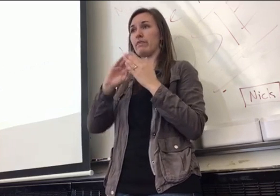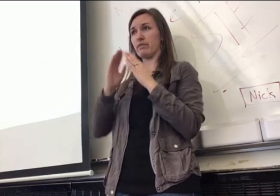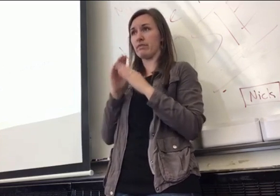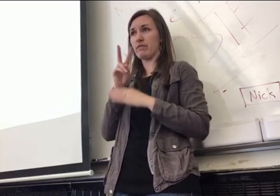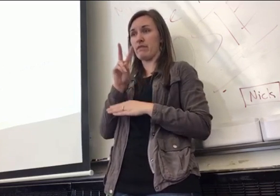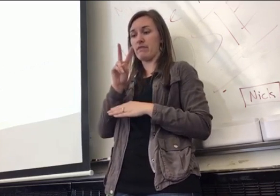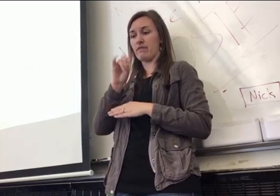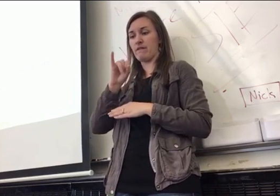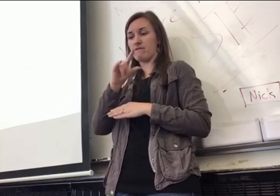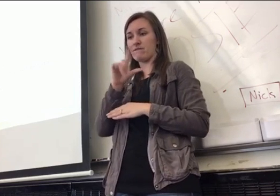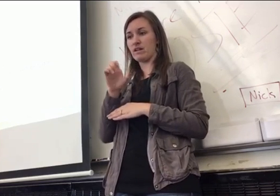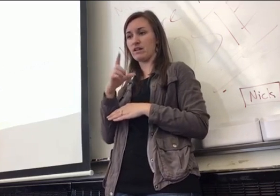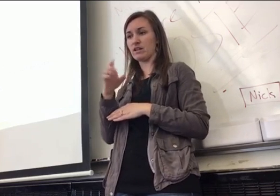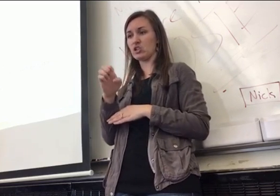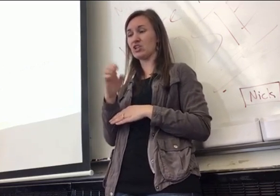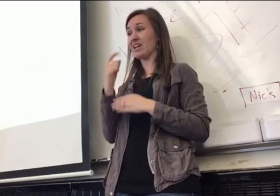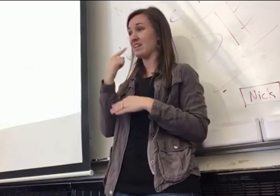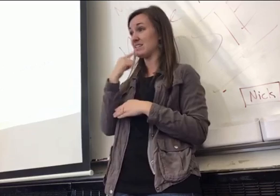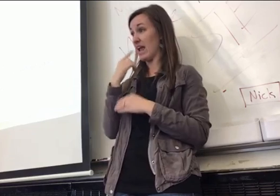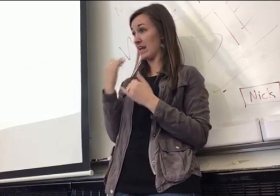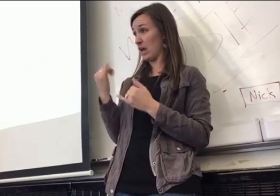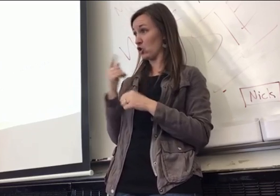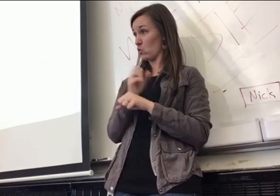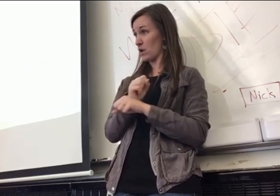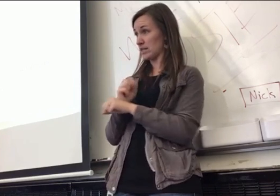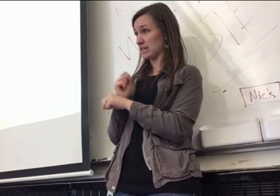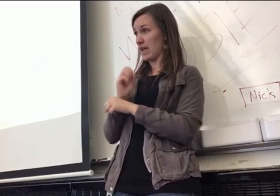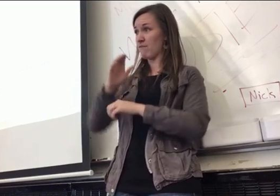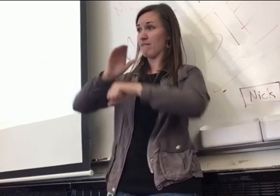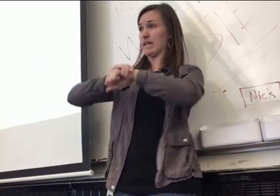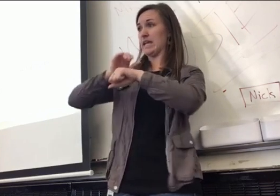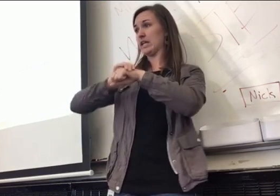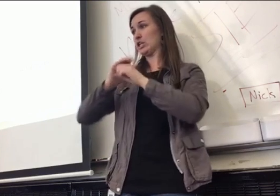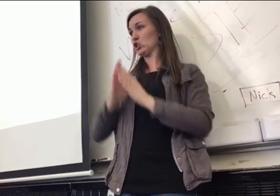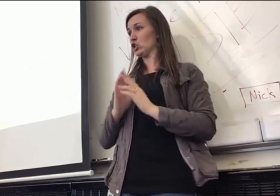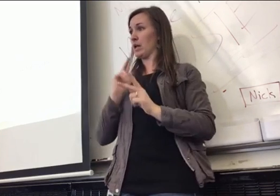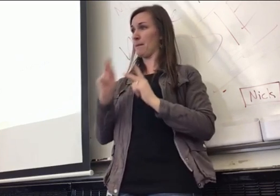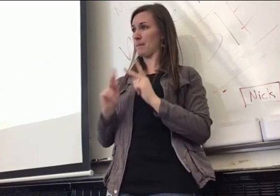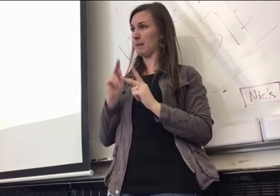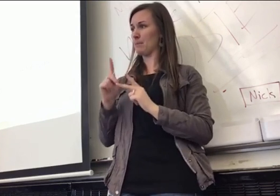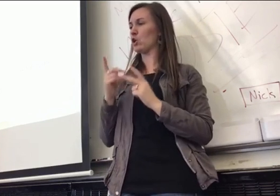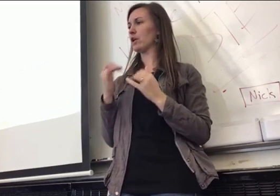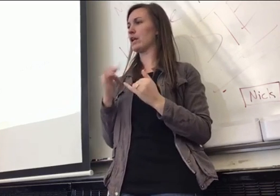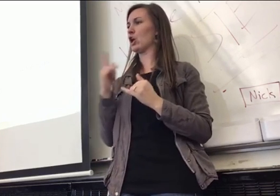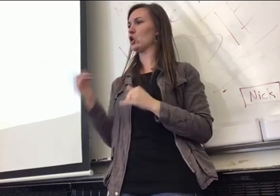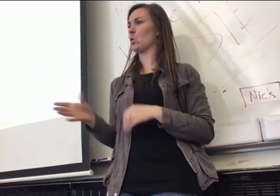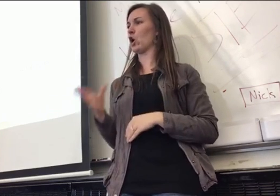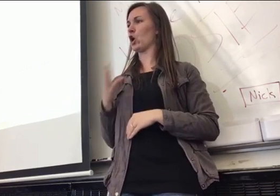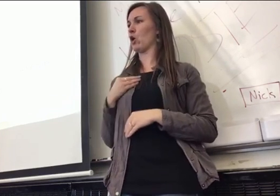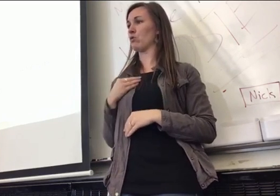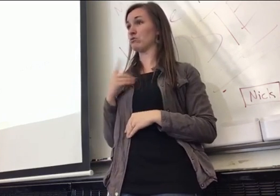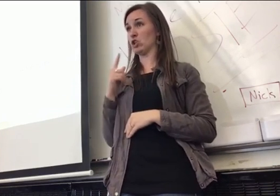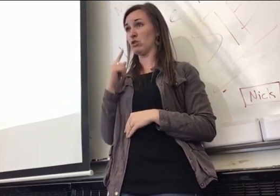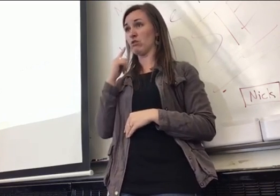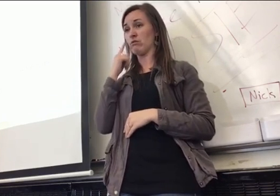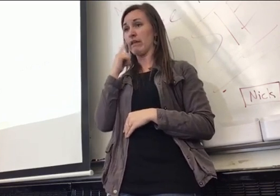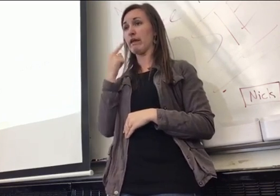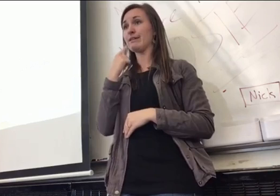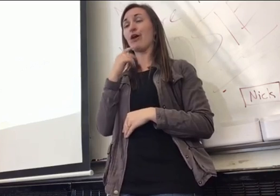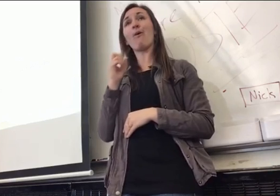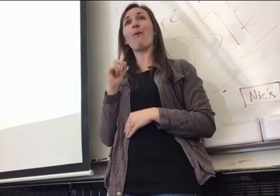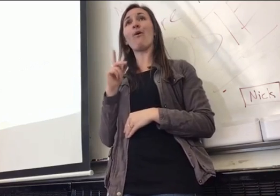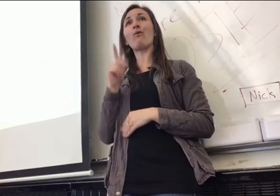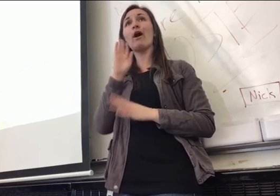now slaves of the English people, you are going to come to us. Do you guys really think that they would be like, okay, sure, I'll come with you?